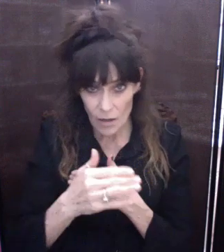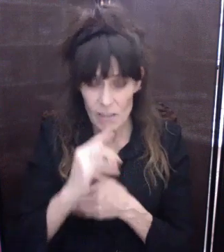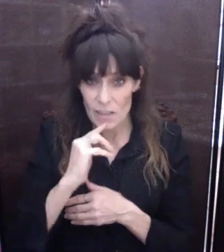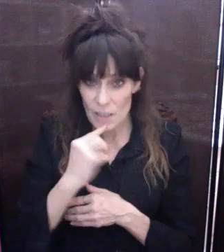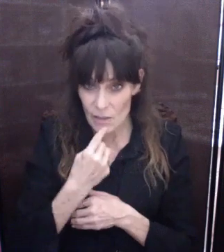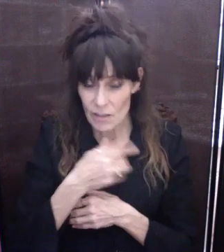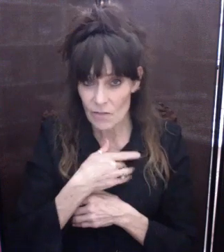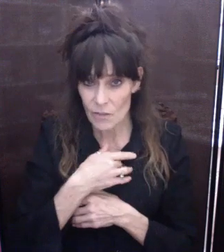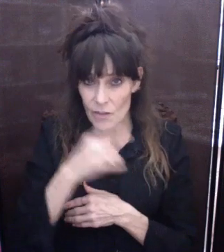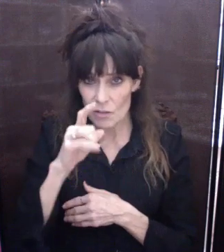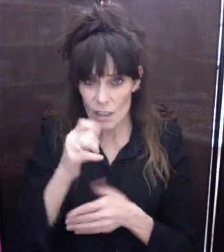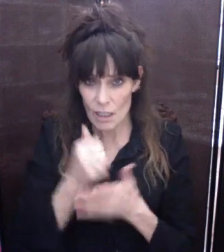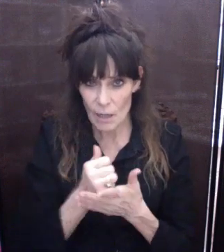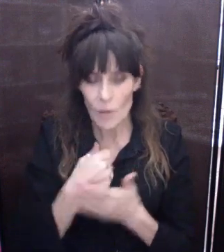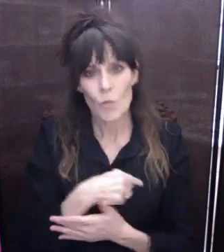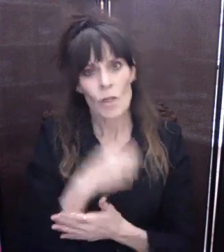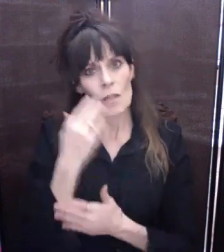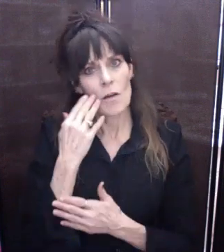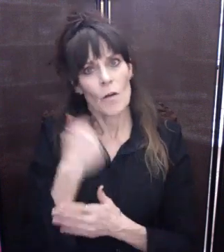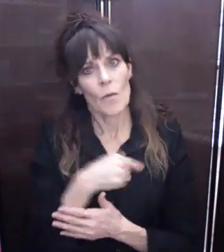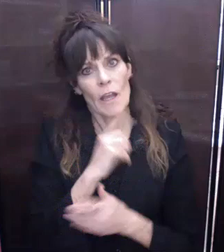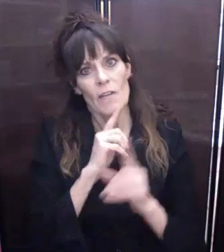some help, we know that we have an answer for you.